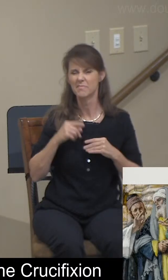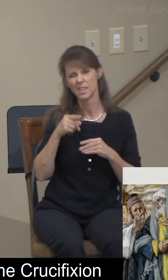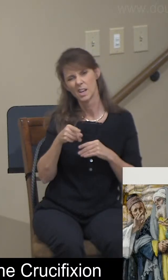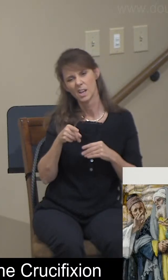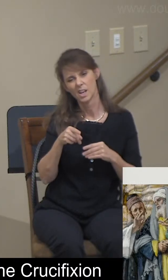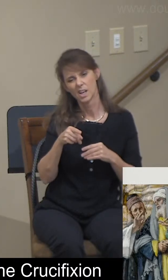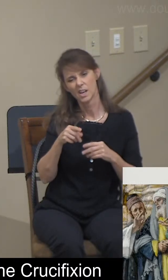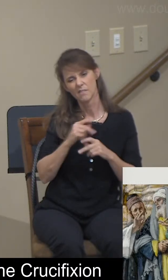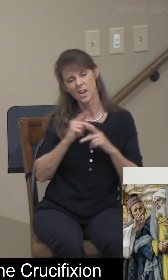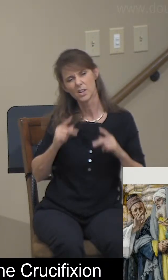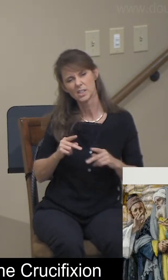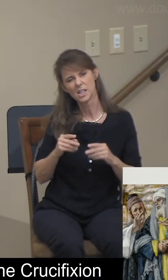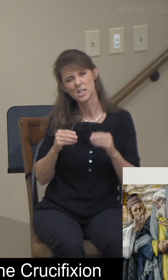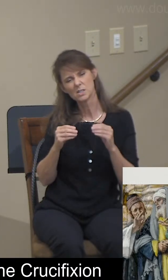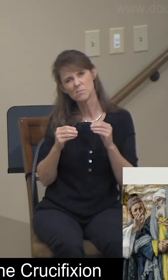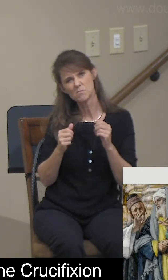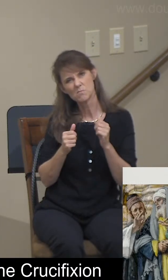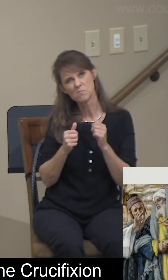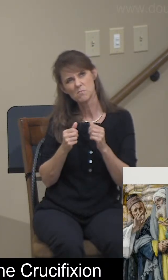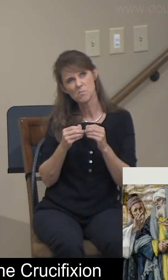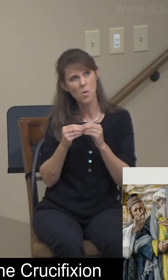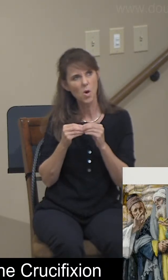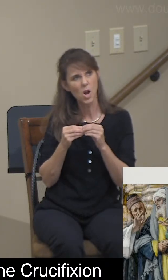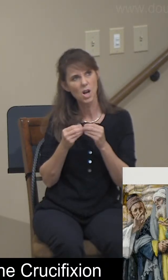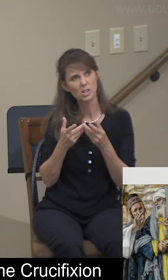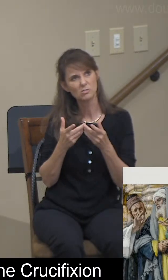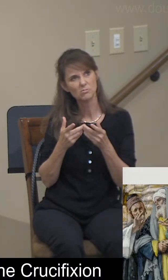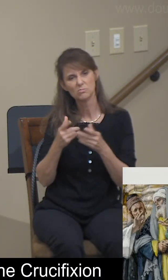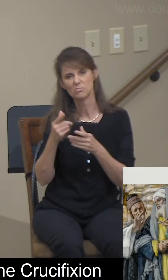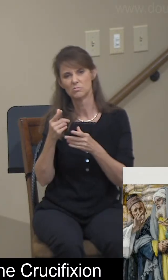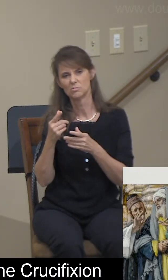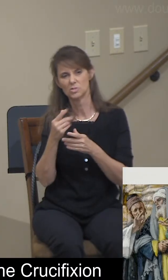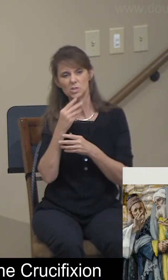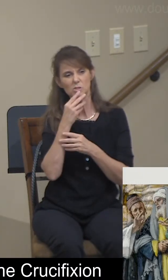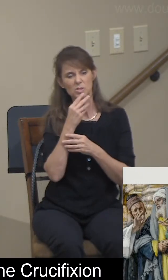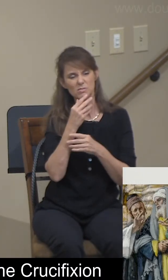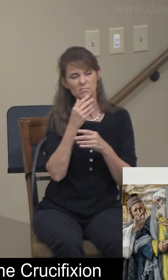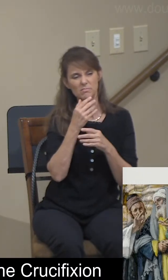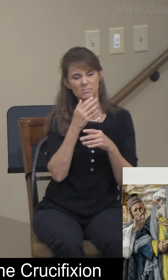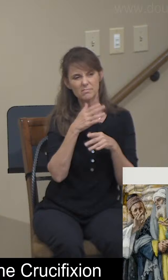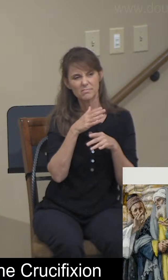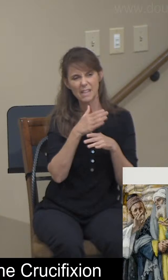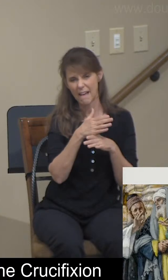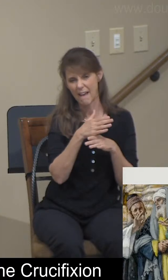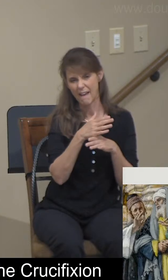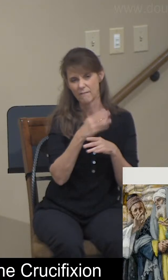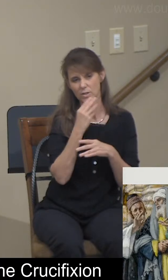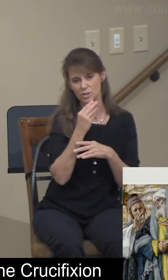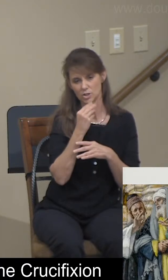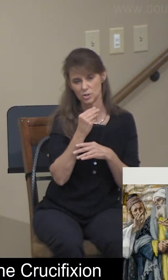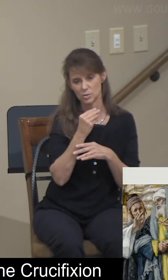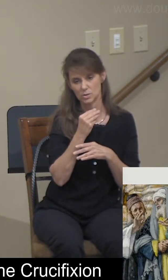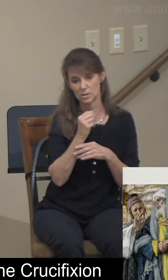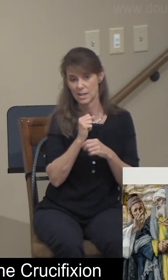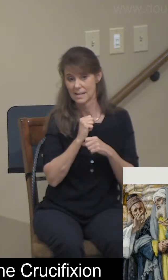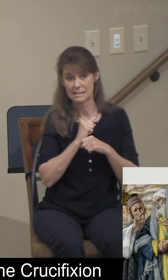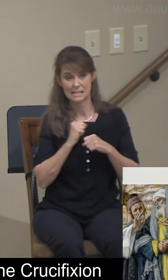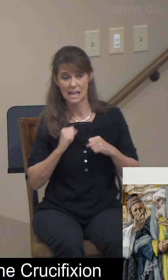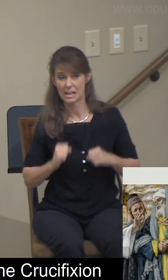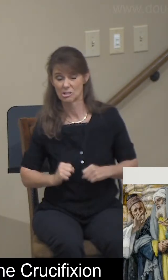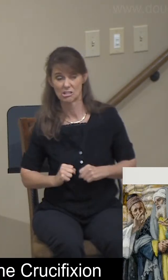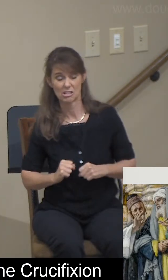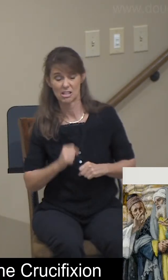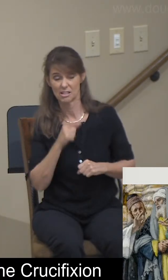acceptable to the average Jew of the era, if you will, than the Sadducees, whose life really is so